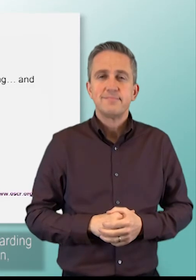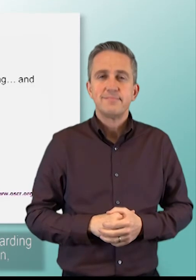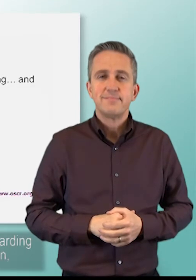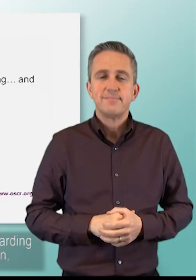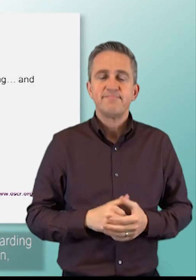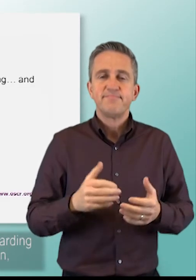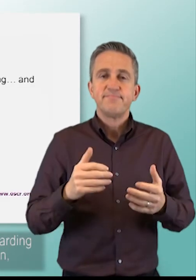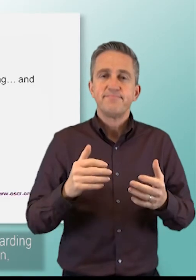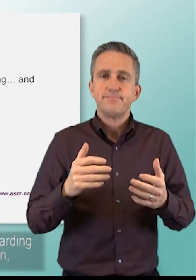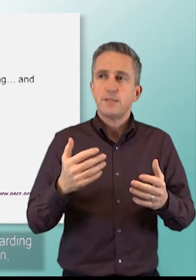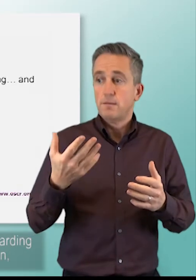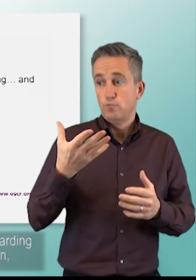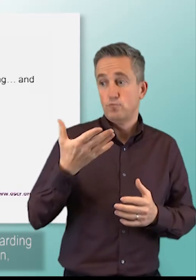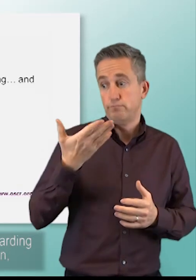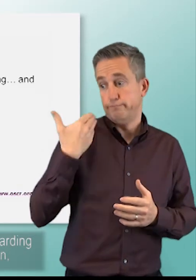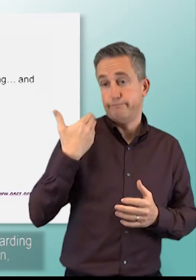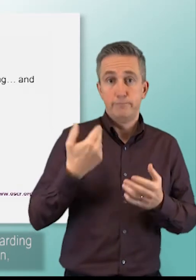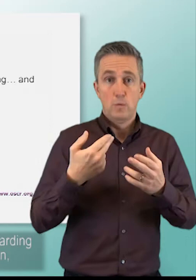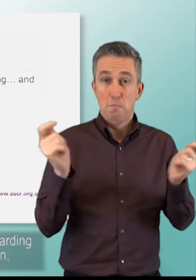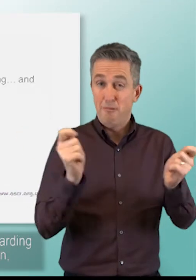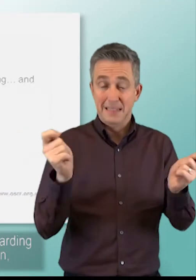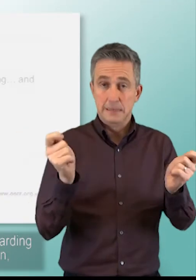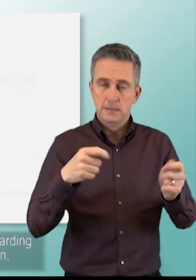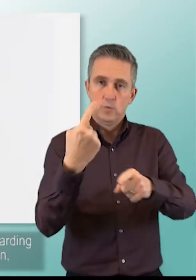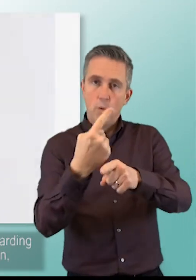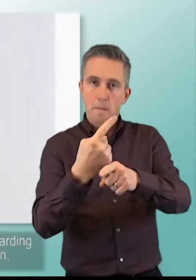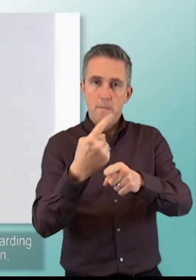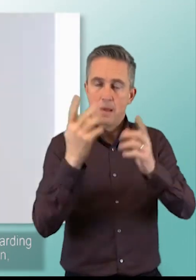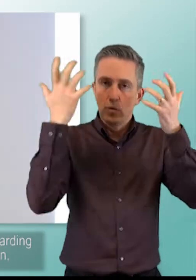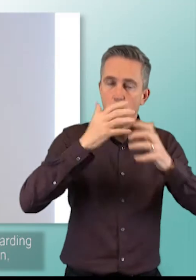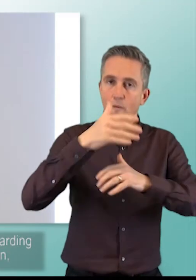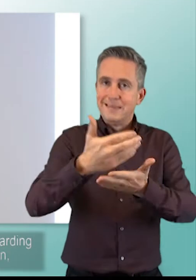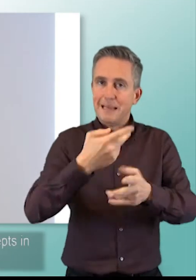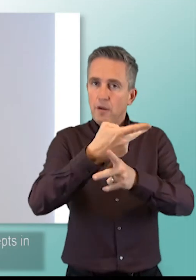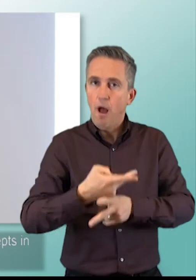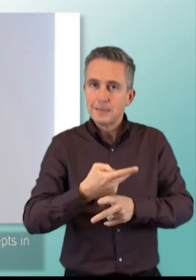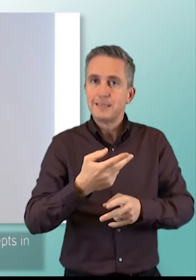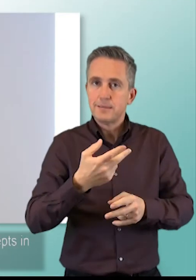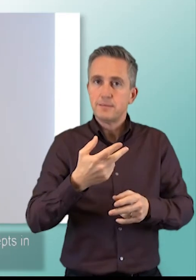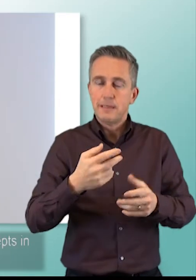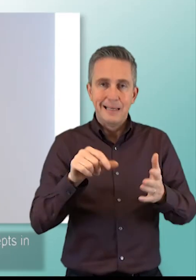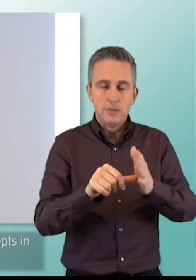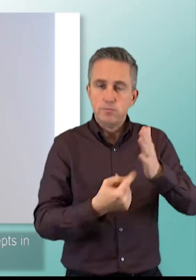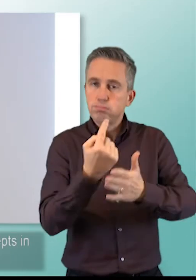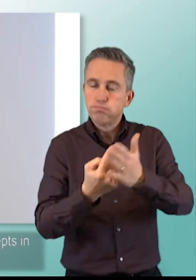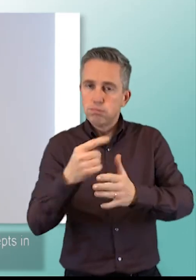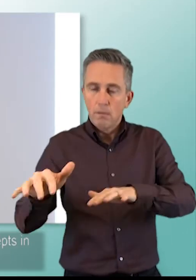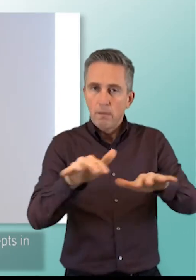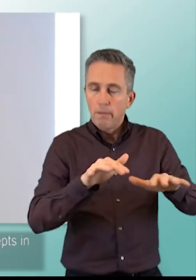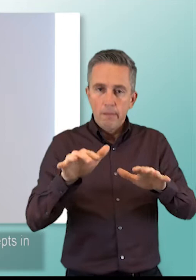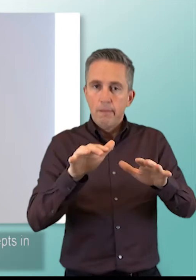One of the things that happened when all this safeguarding stuff hit the press was there was quite a conflation, quite a bringing together of